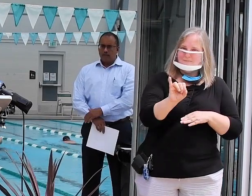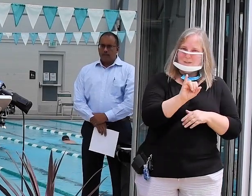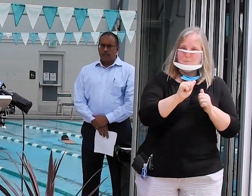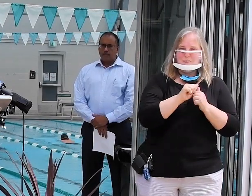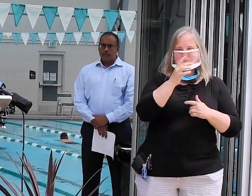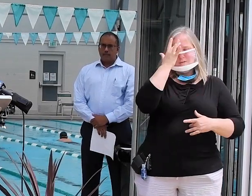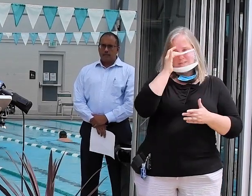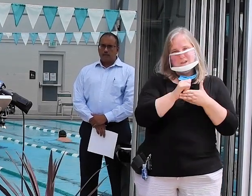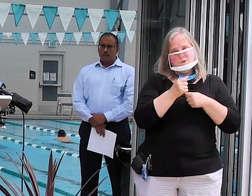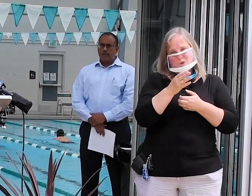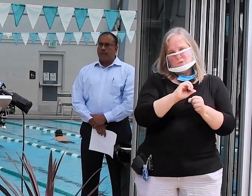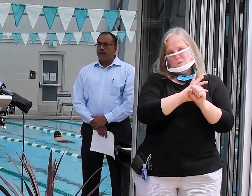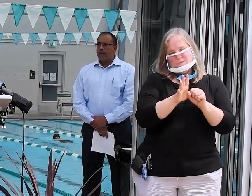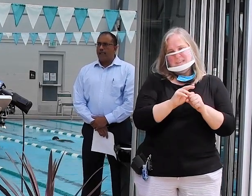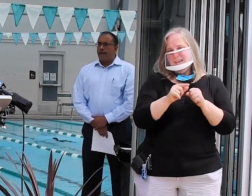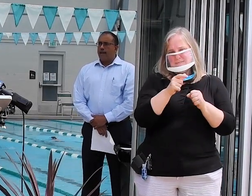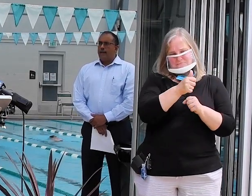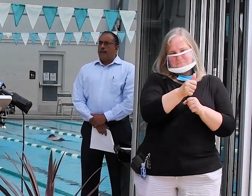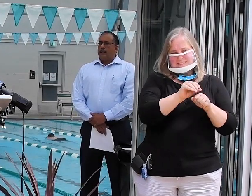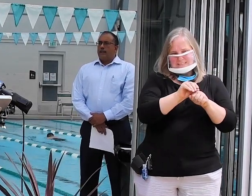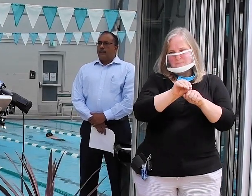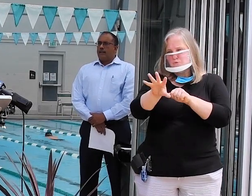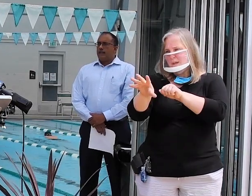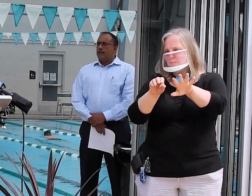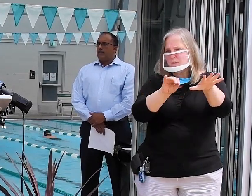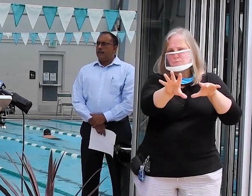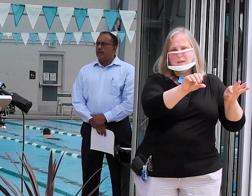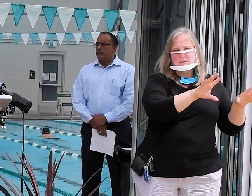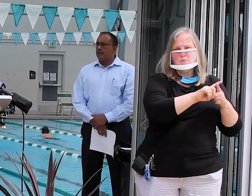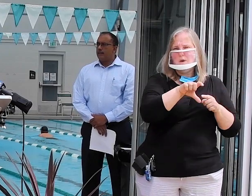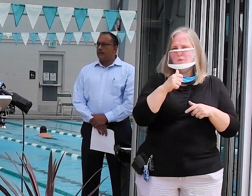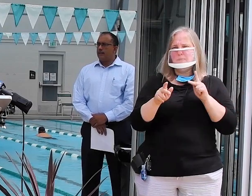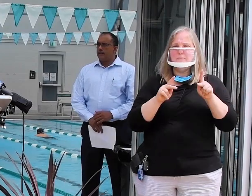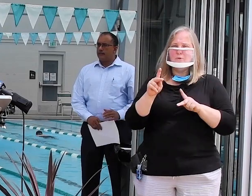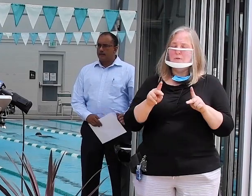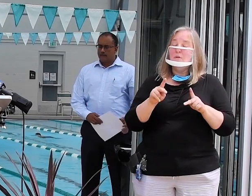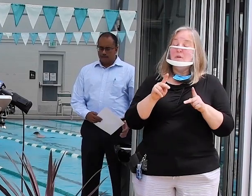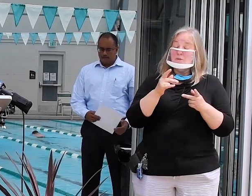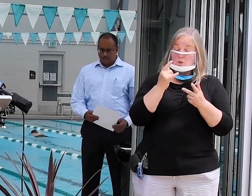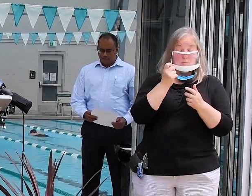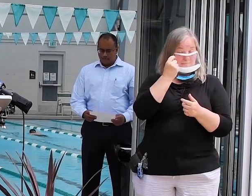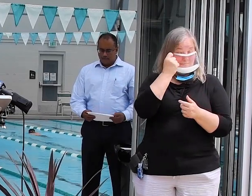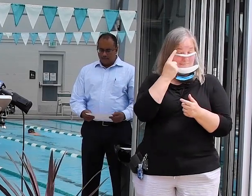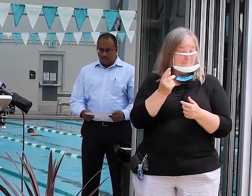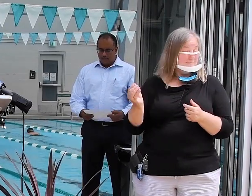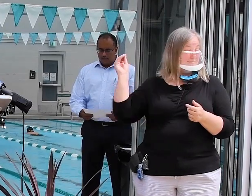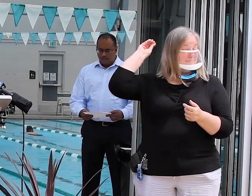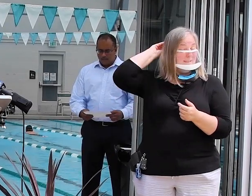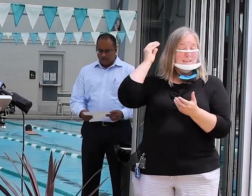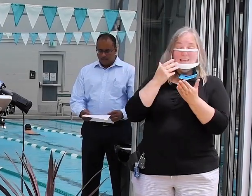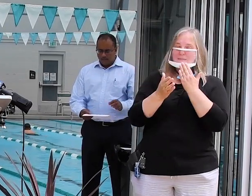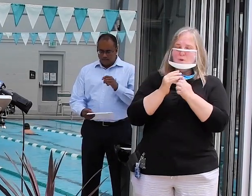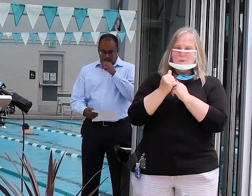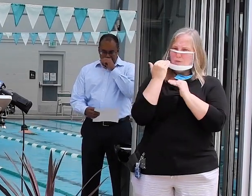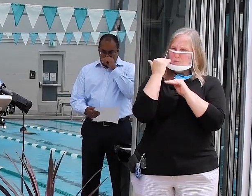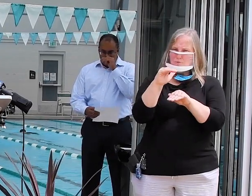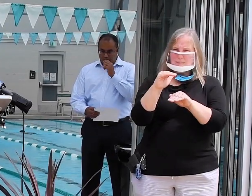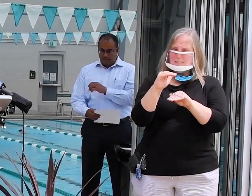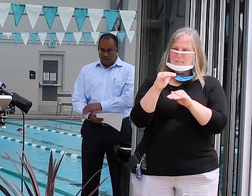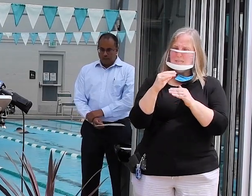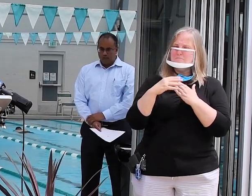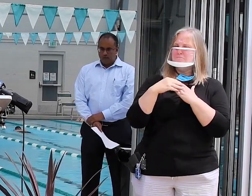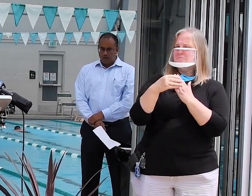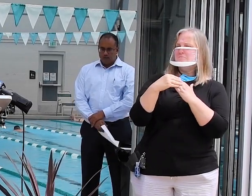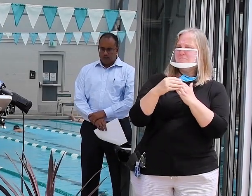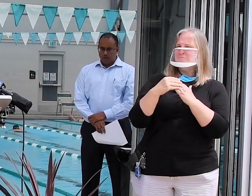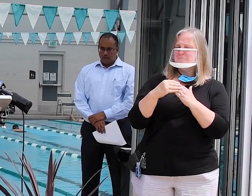COVID and spread the viruses to others. With this in mind, even with restrictions being